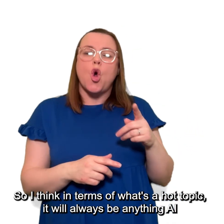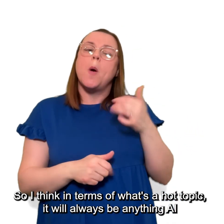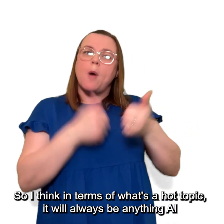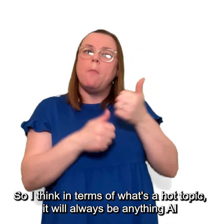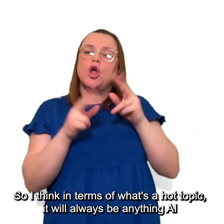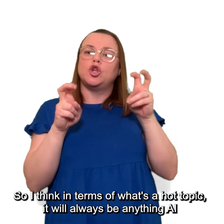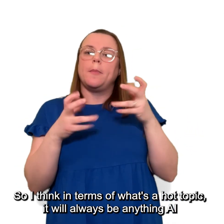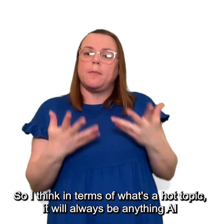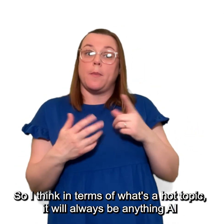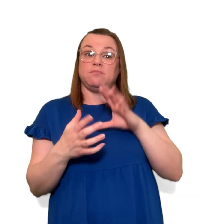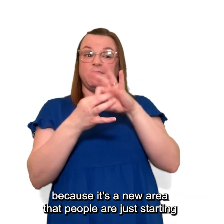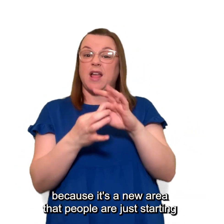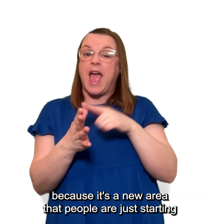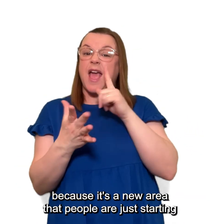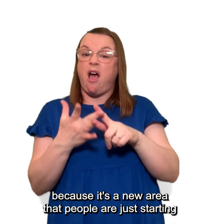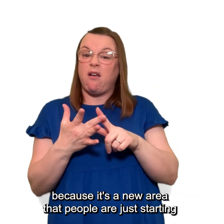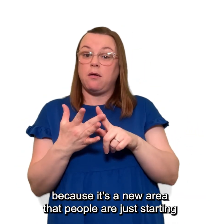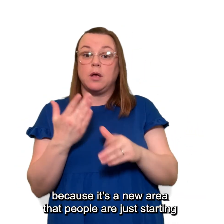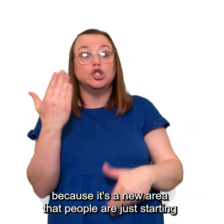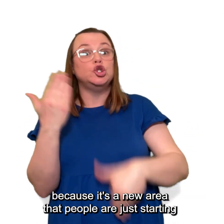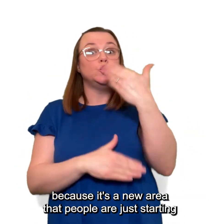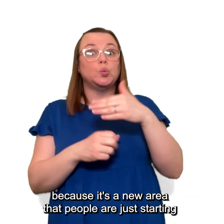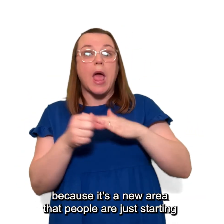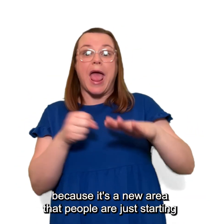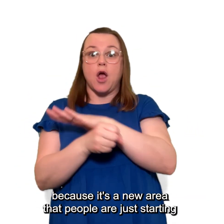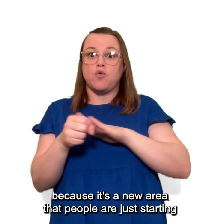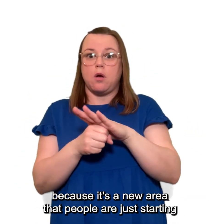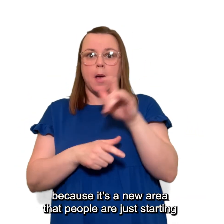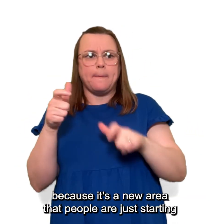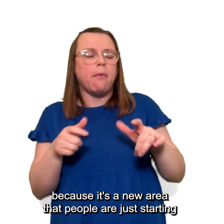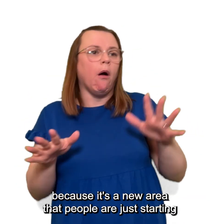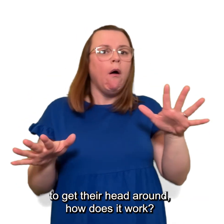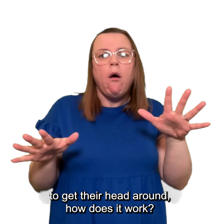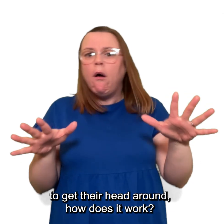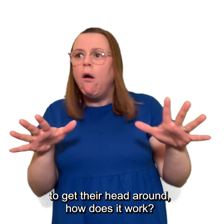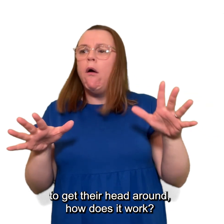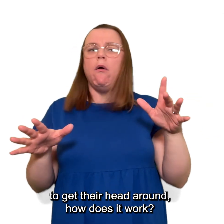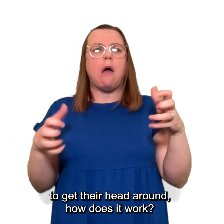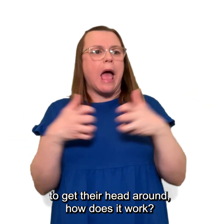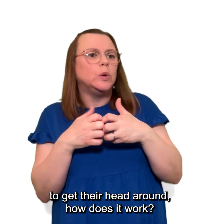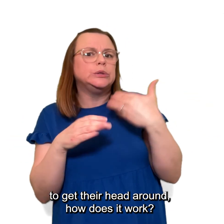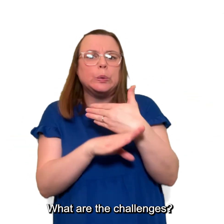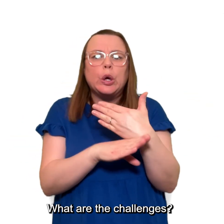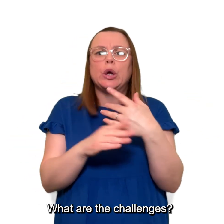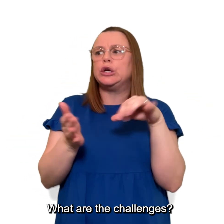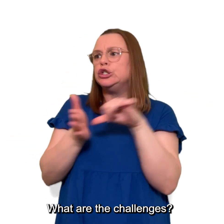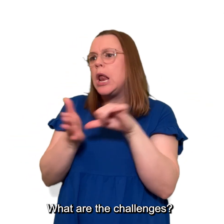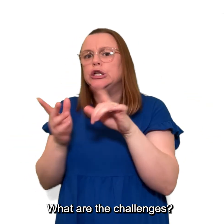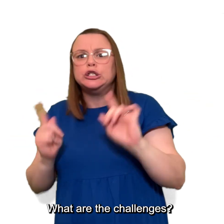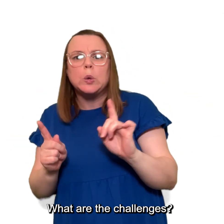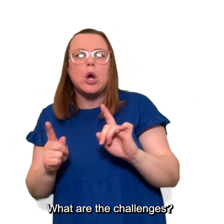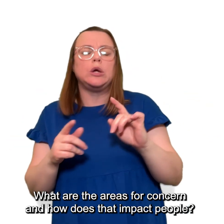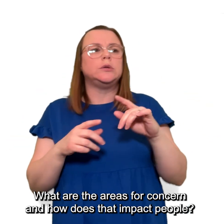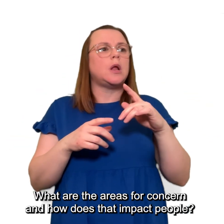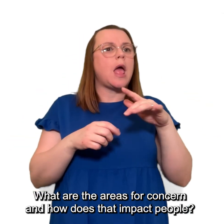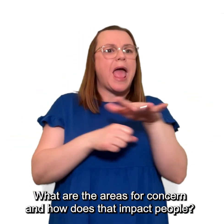it will always be anything AI, because it's a new area that people are just starting to get their head around. How does it work? What are the